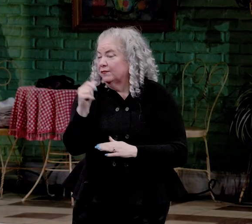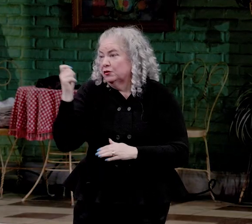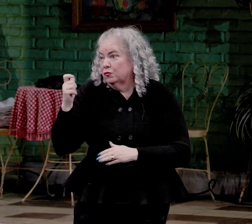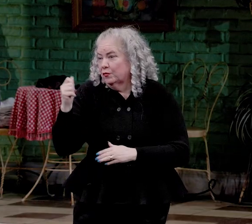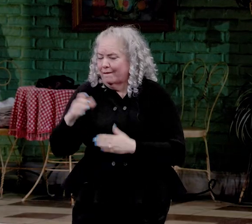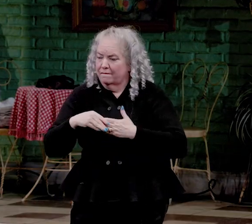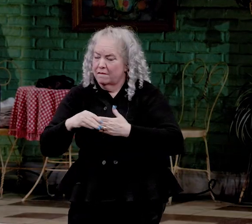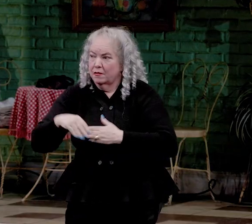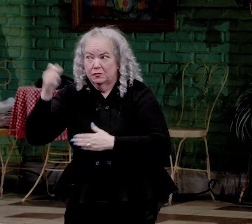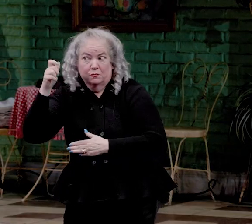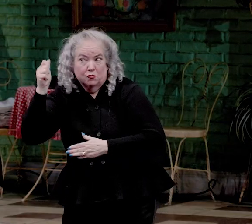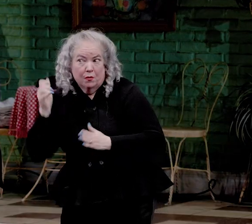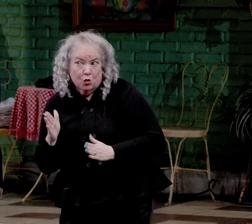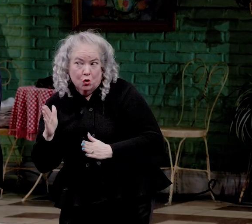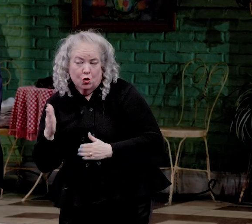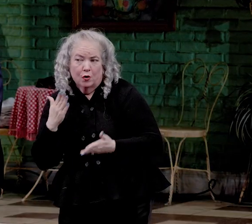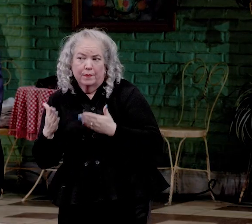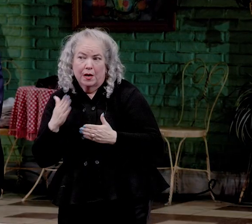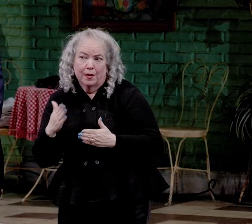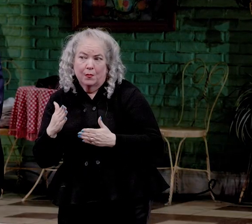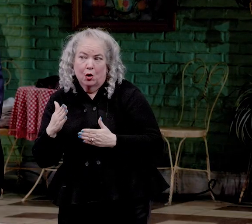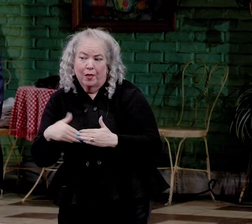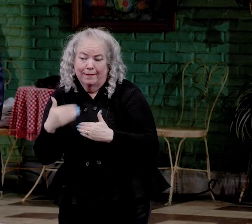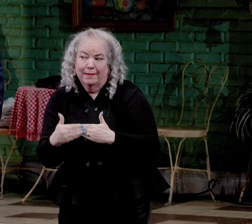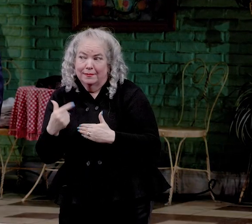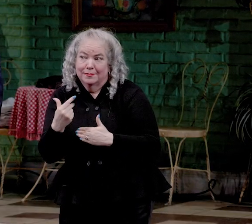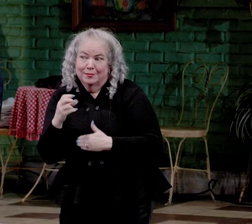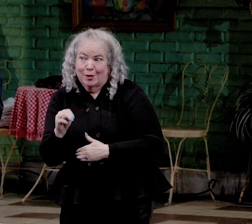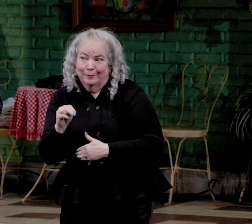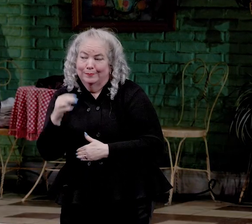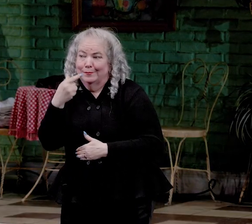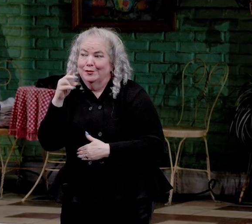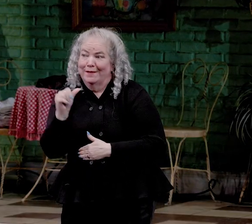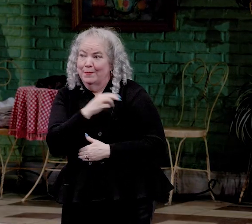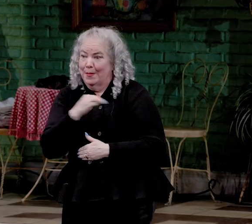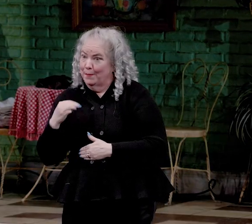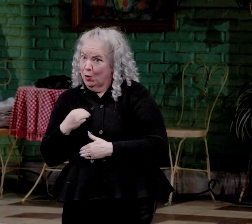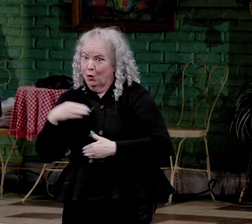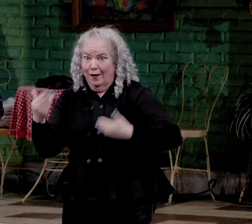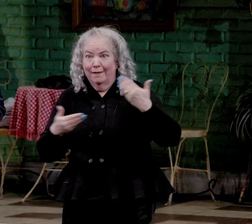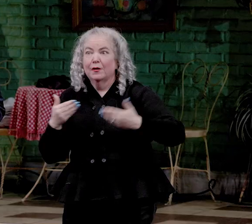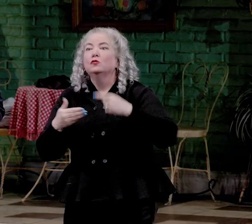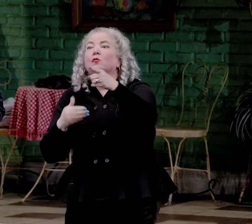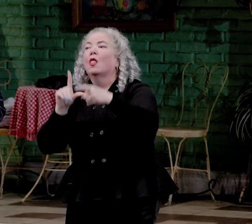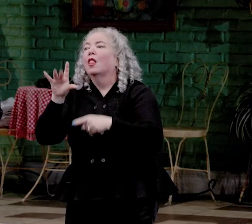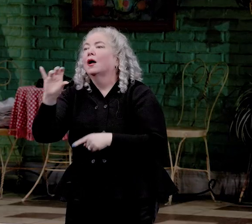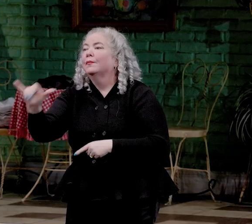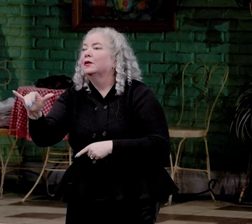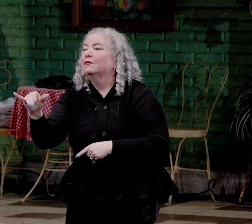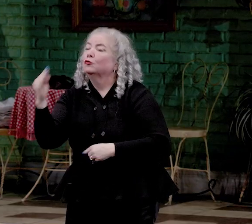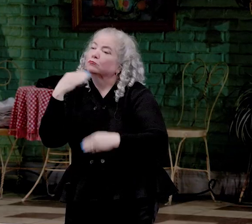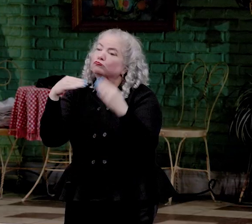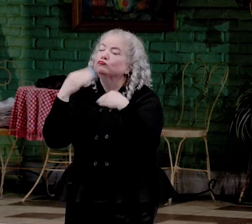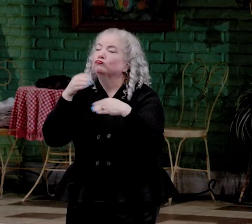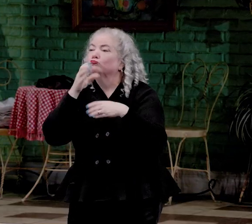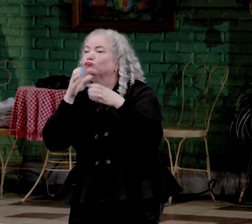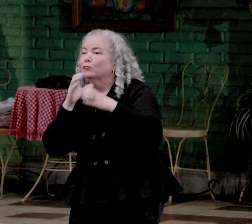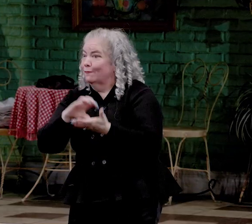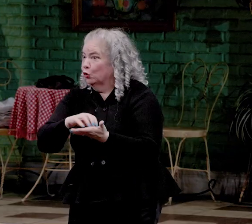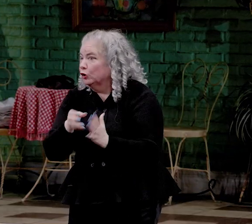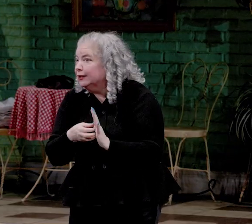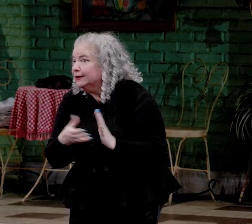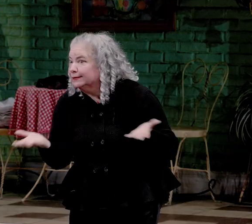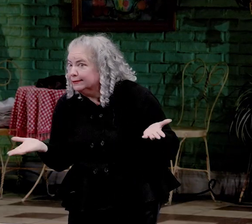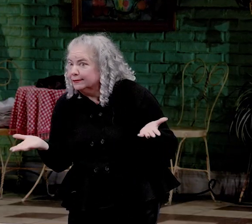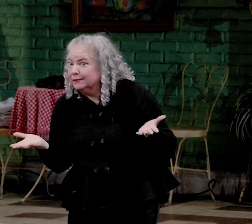Flex subscriber, or possibly a Next Gen Geva member. We will invite you to the lobby for refreshments. We have